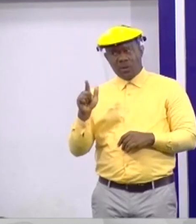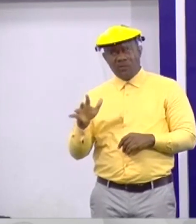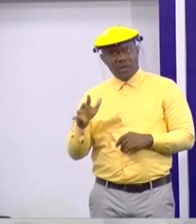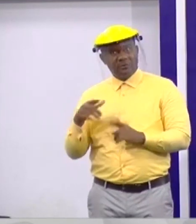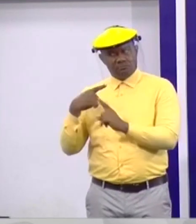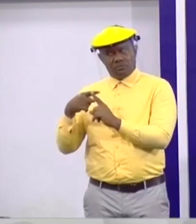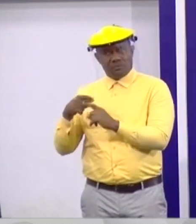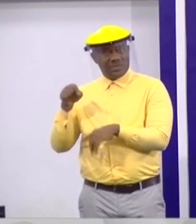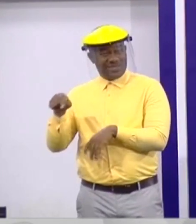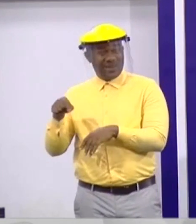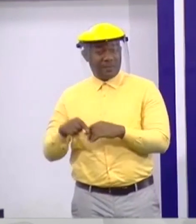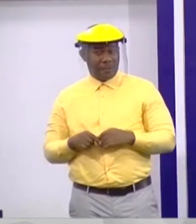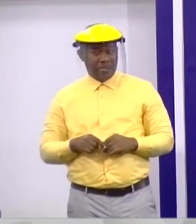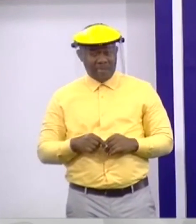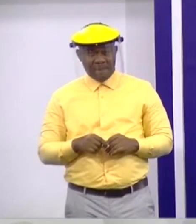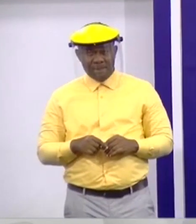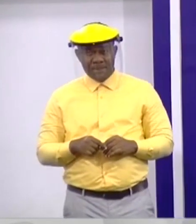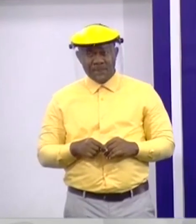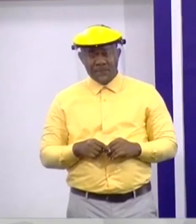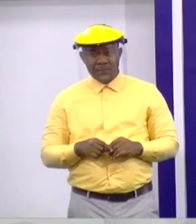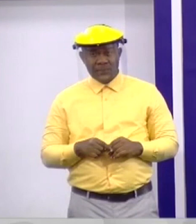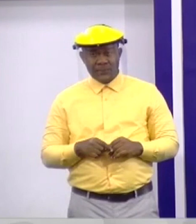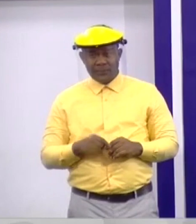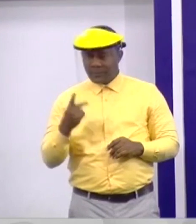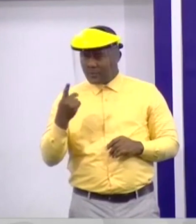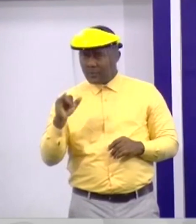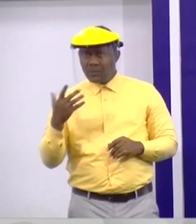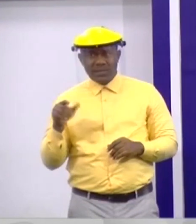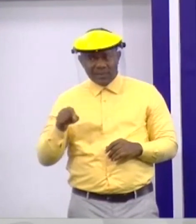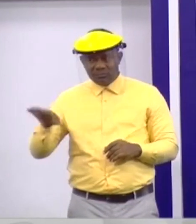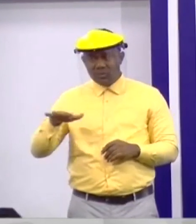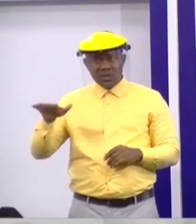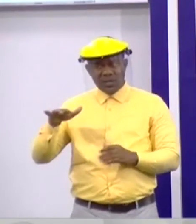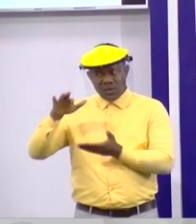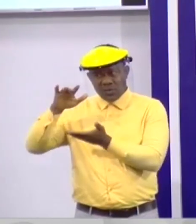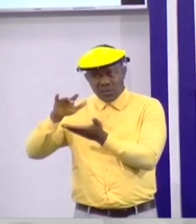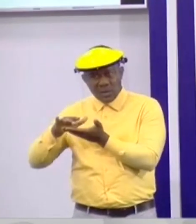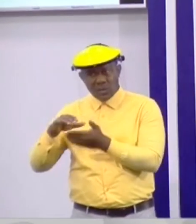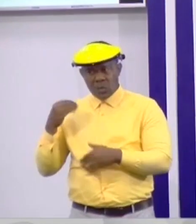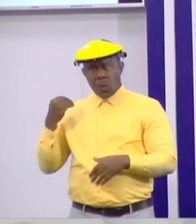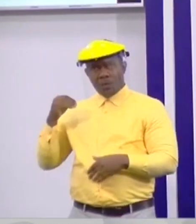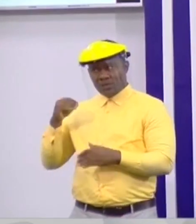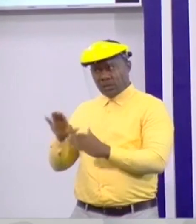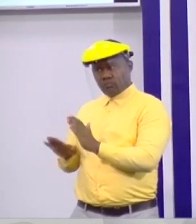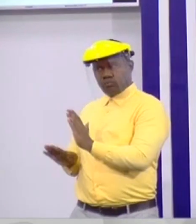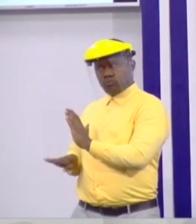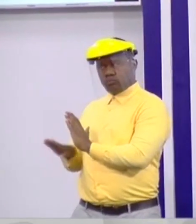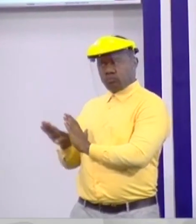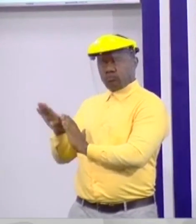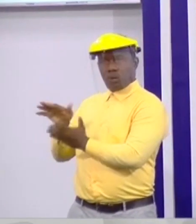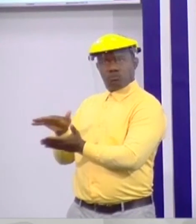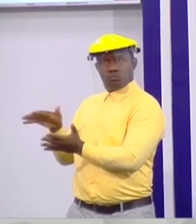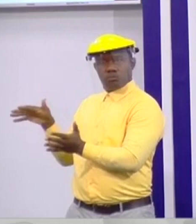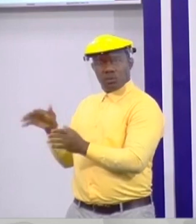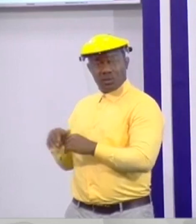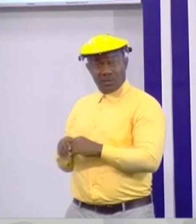and in Kawe, 5. So now Kumasi Metro cases are coming down. Obuasi is going up, and in Kawe. So that